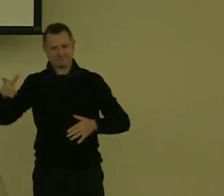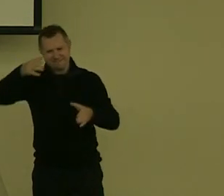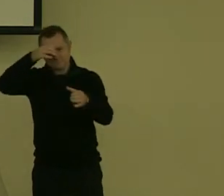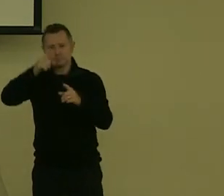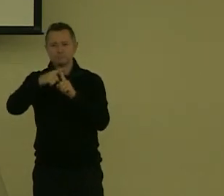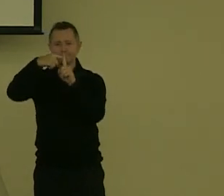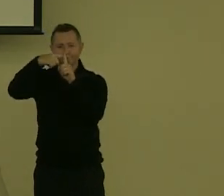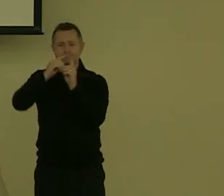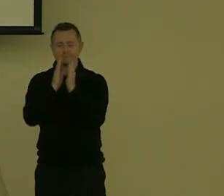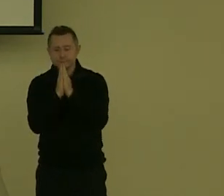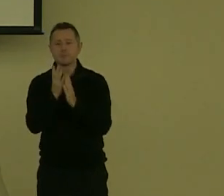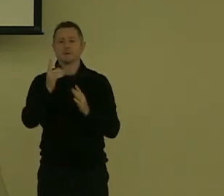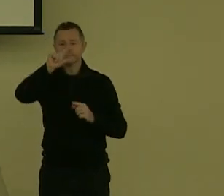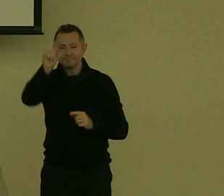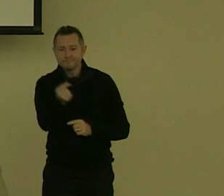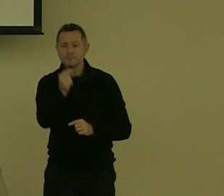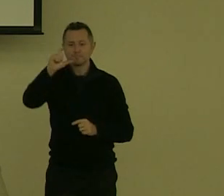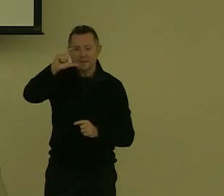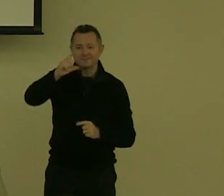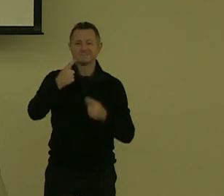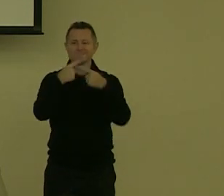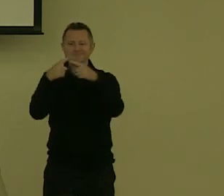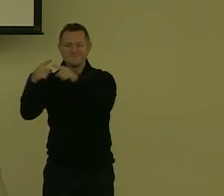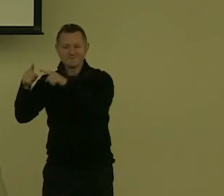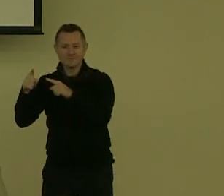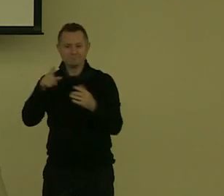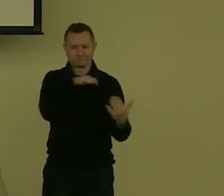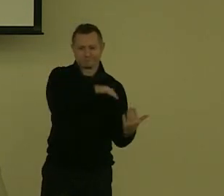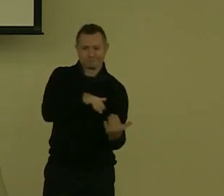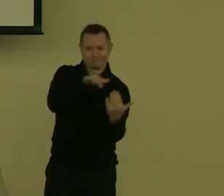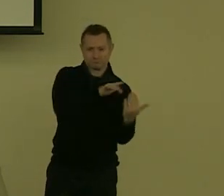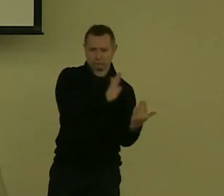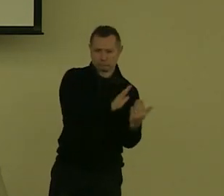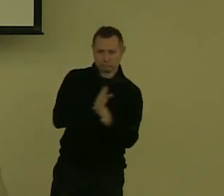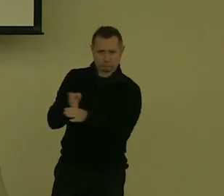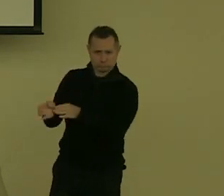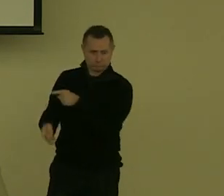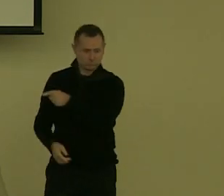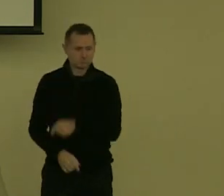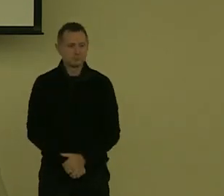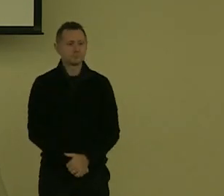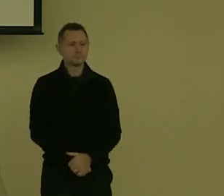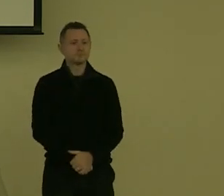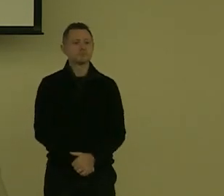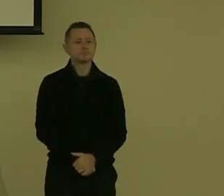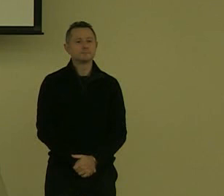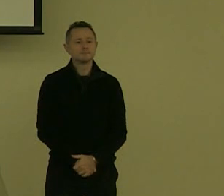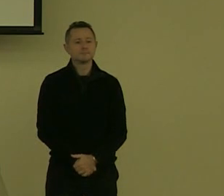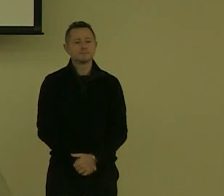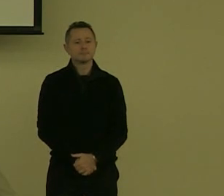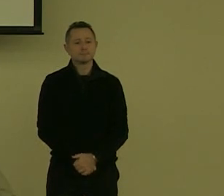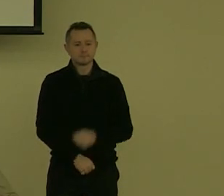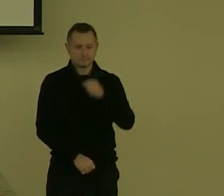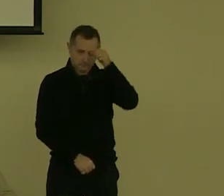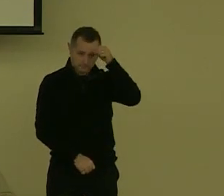Lund. So I get the honor of moderating and posing all sorts of questions to these,